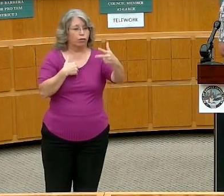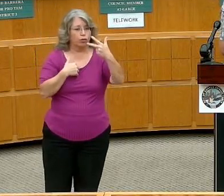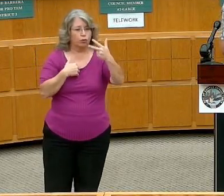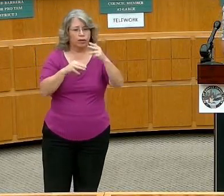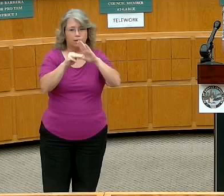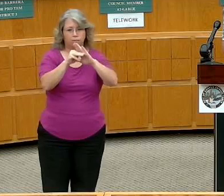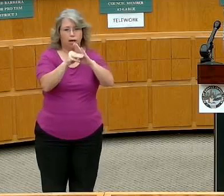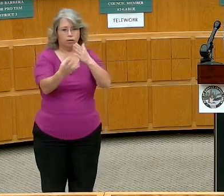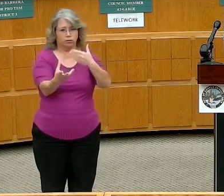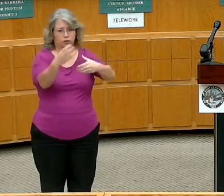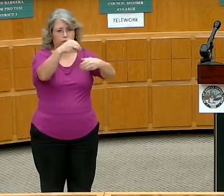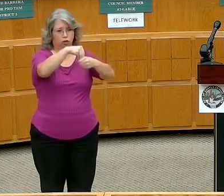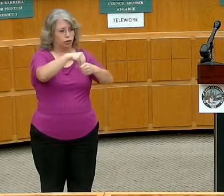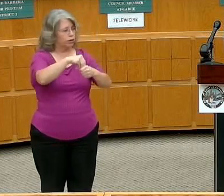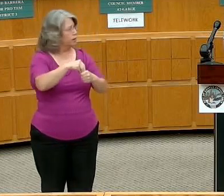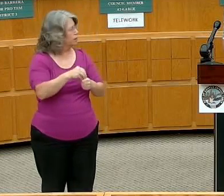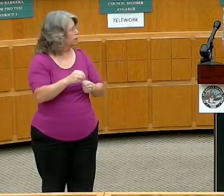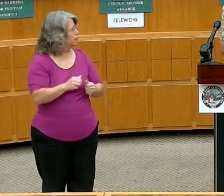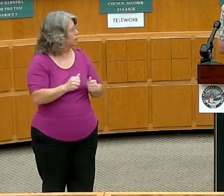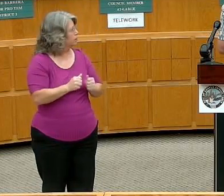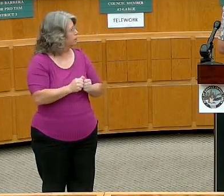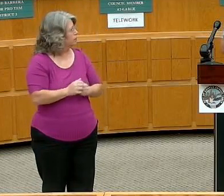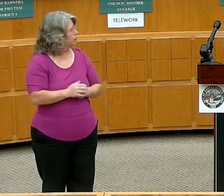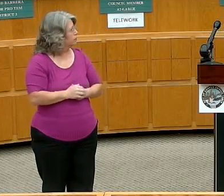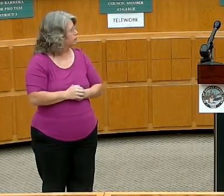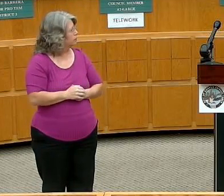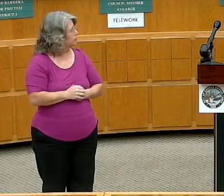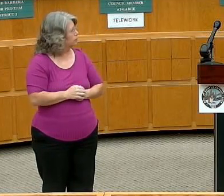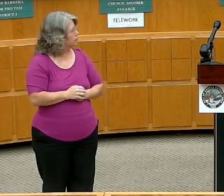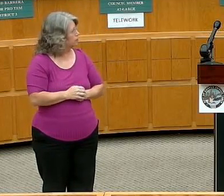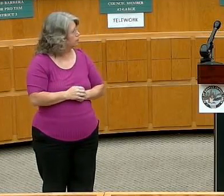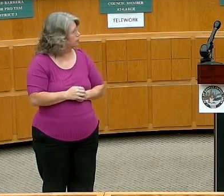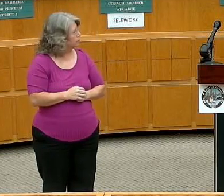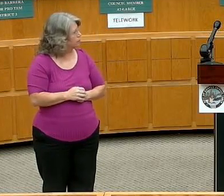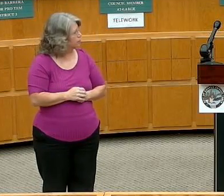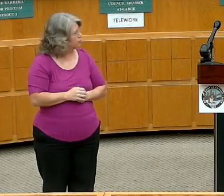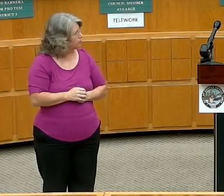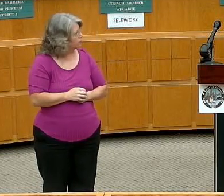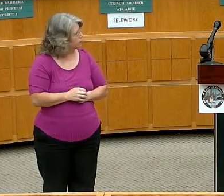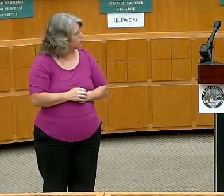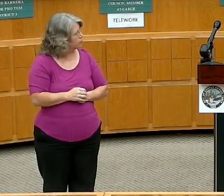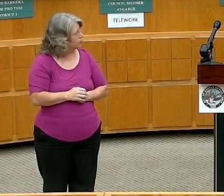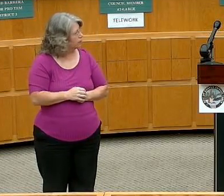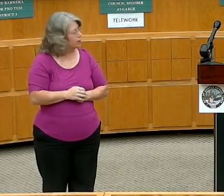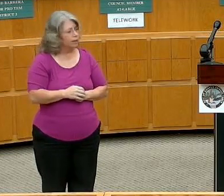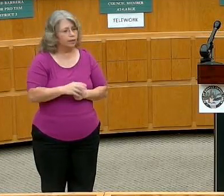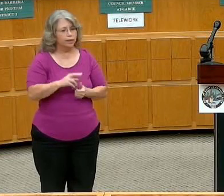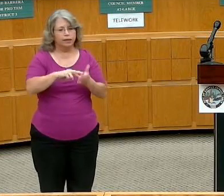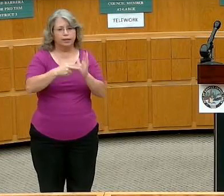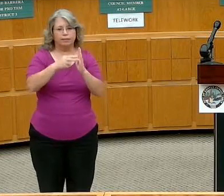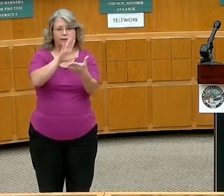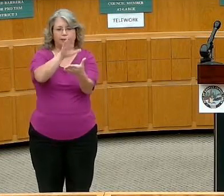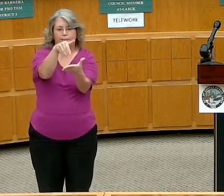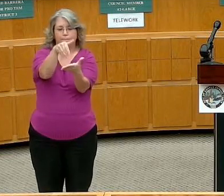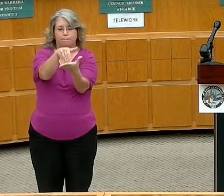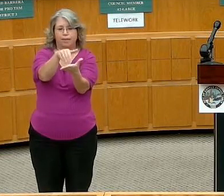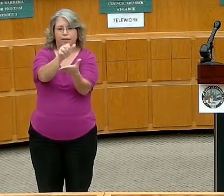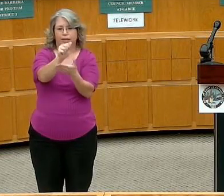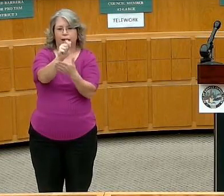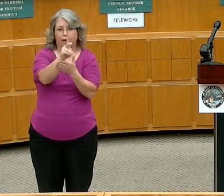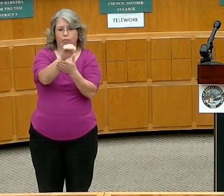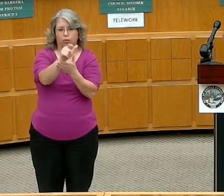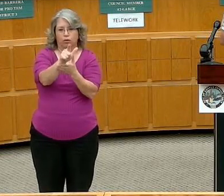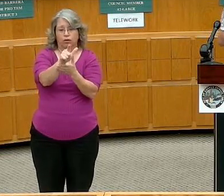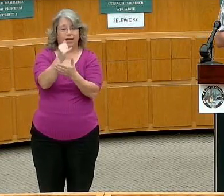of the projected daily census infected. So what this means is that somewhere in mid-April, if we did nothing,